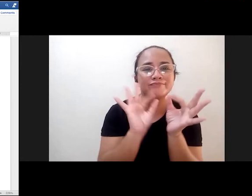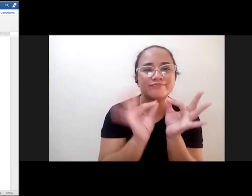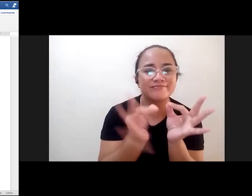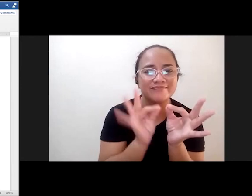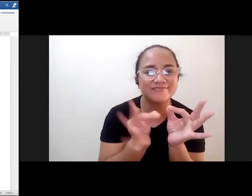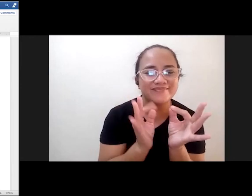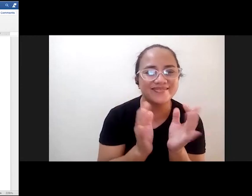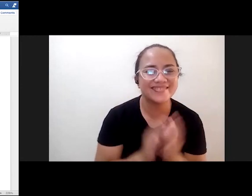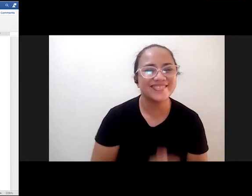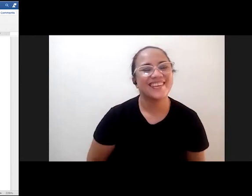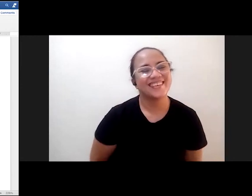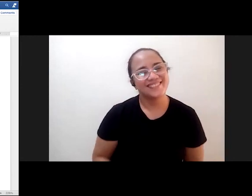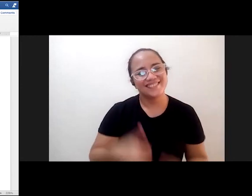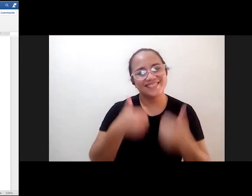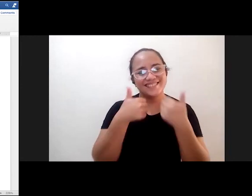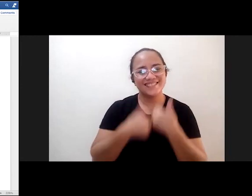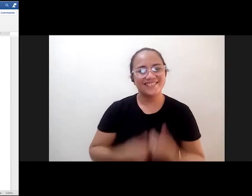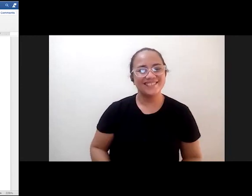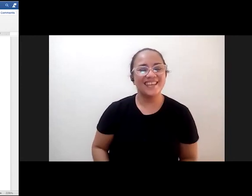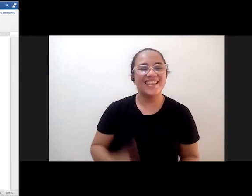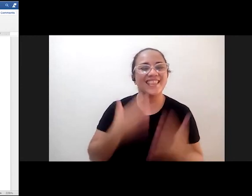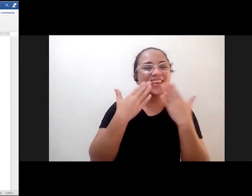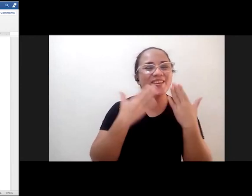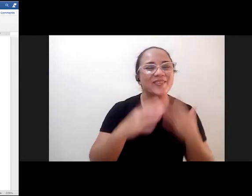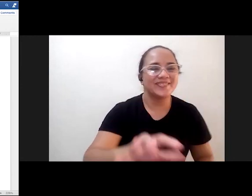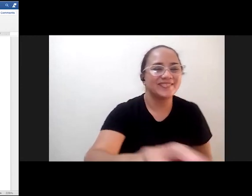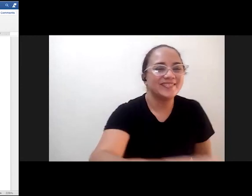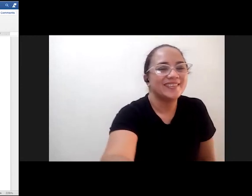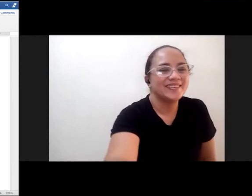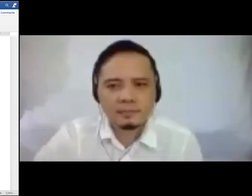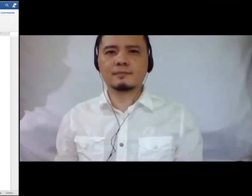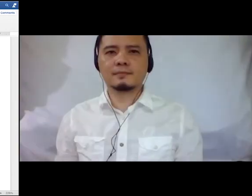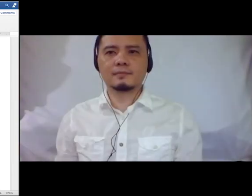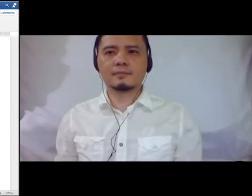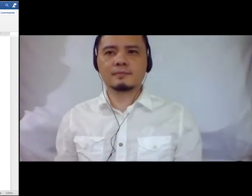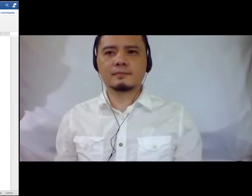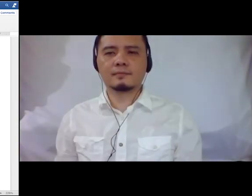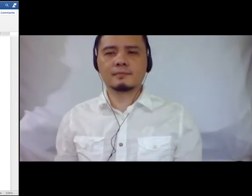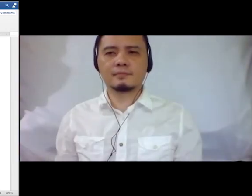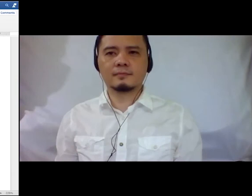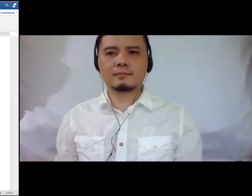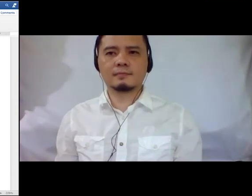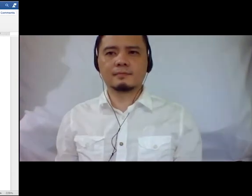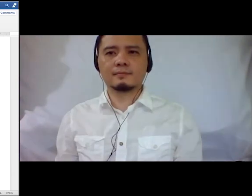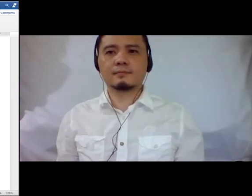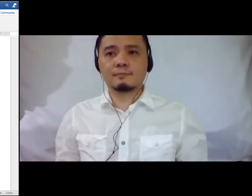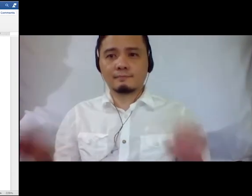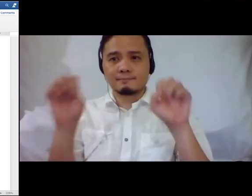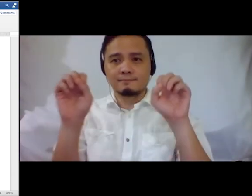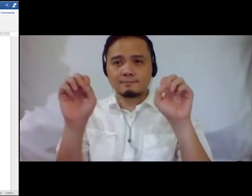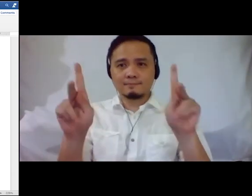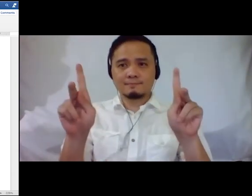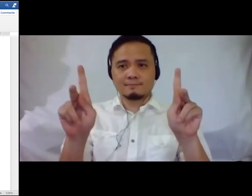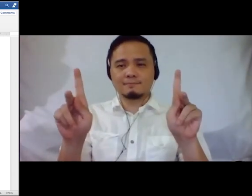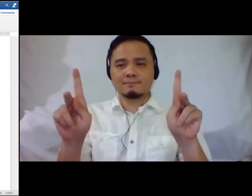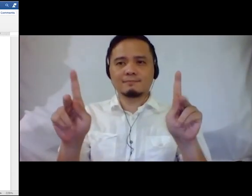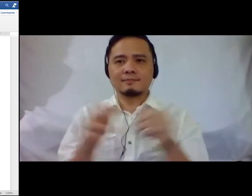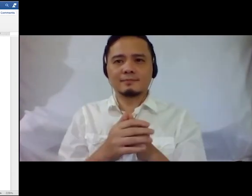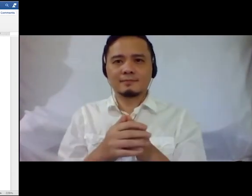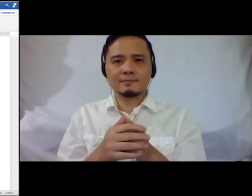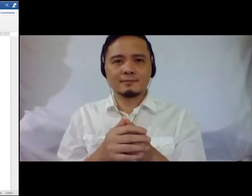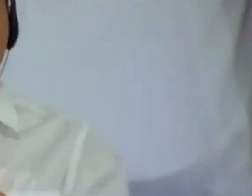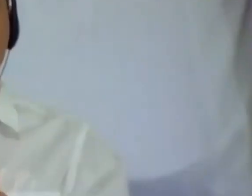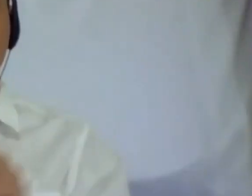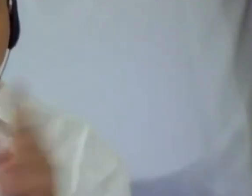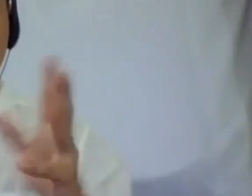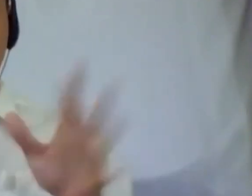Hmm. Thank you, sir. Okay. So yeah. Okay. See